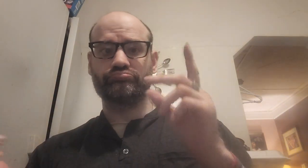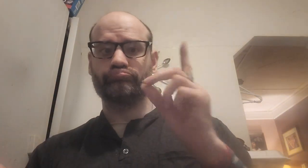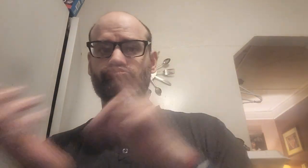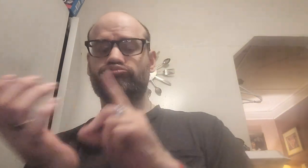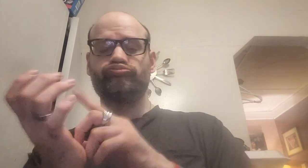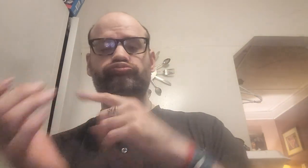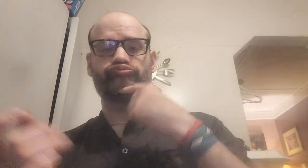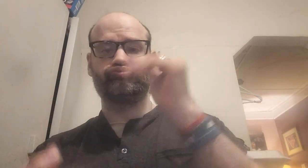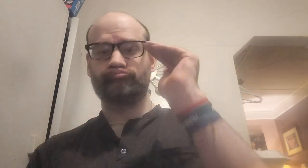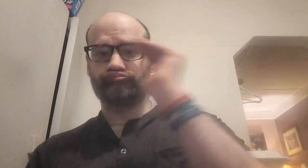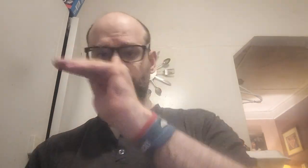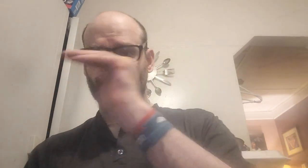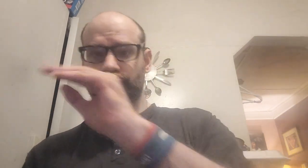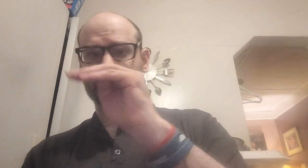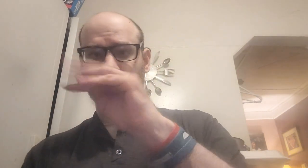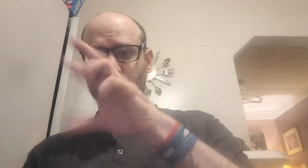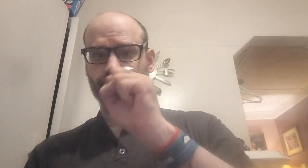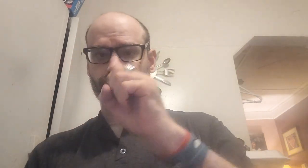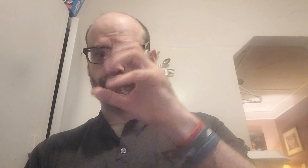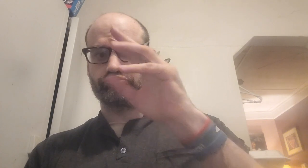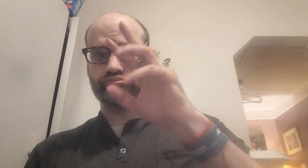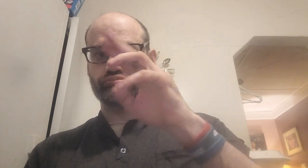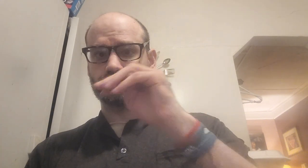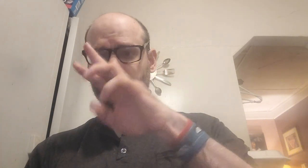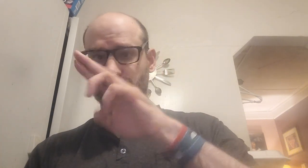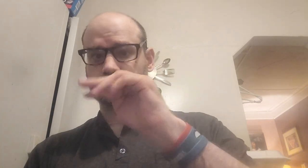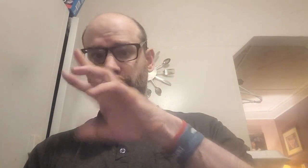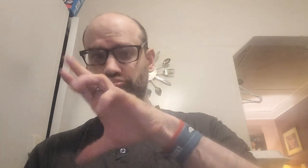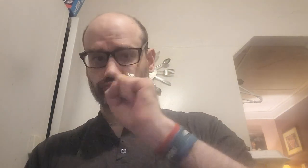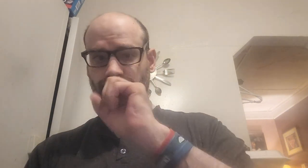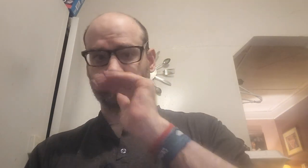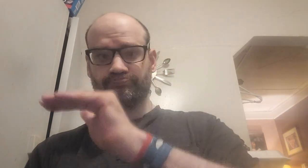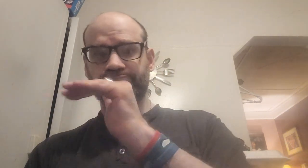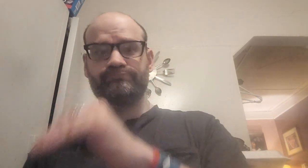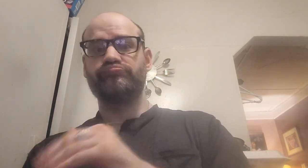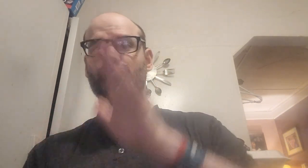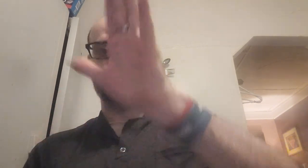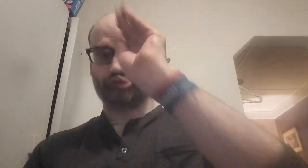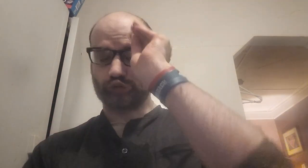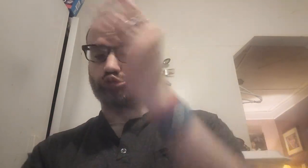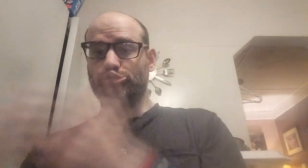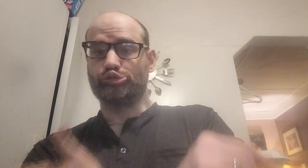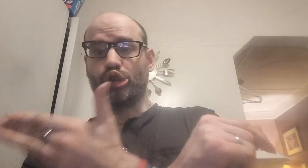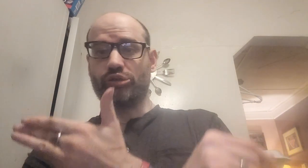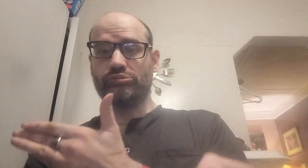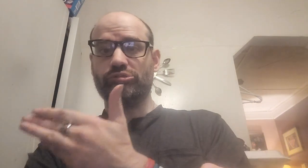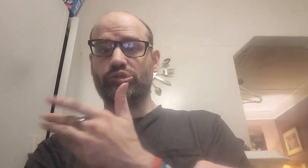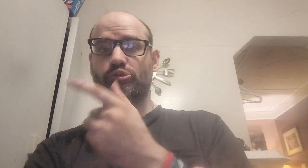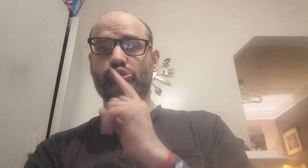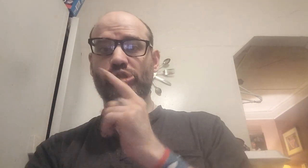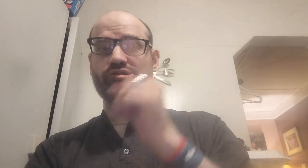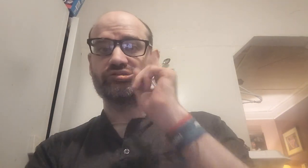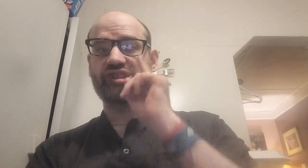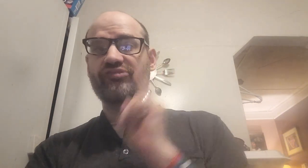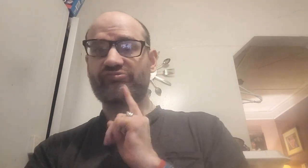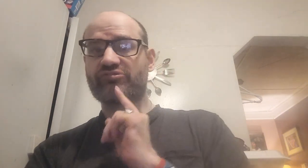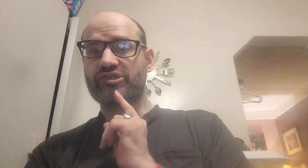The doctor told my grandparents, Mr. Barringer and Mrs. Barringer, your grandson is